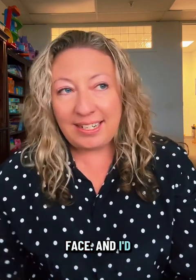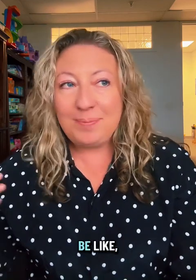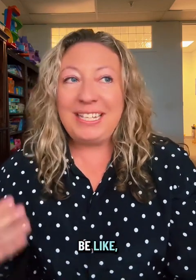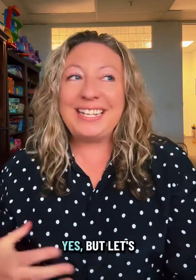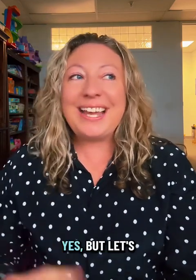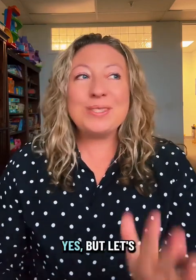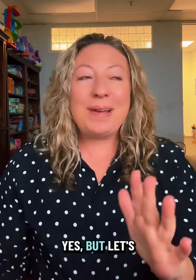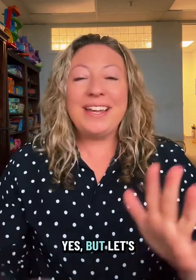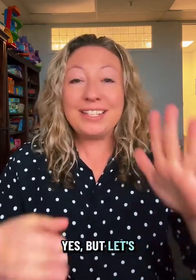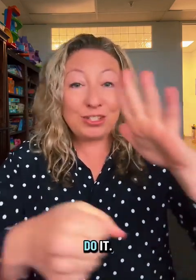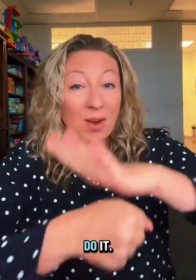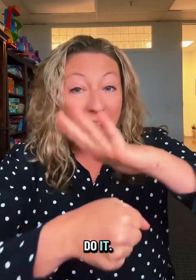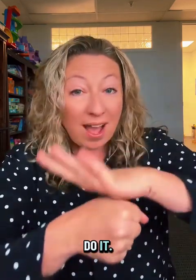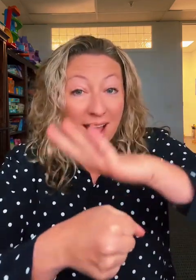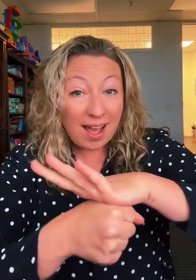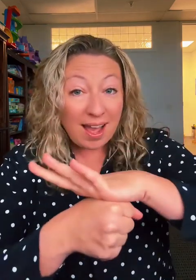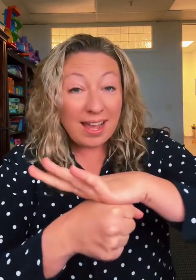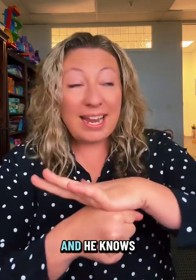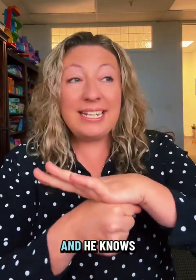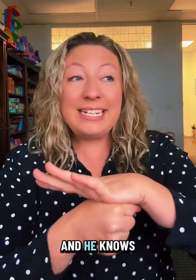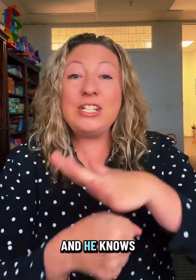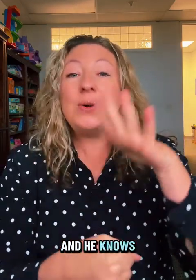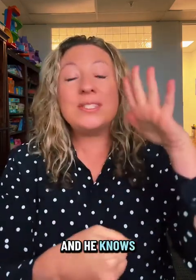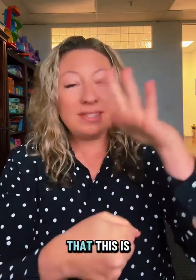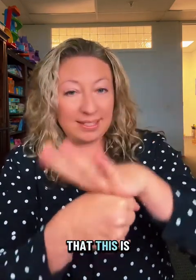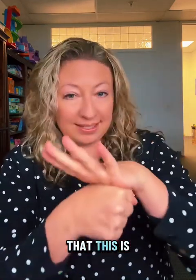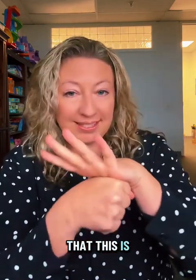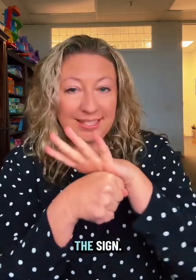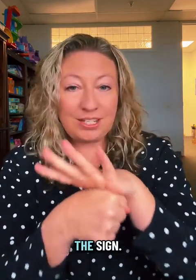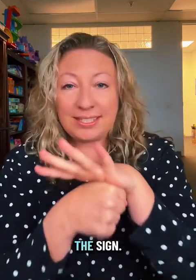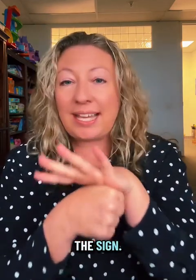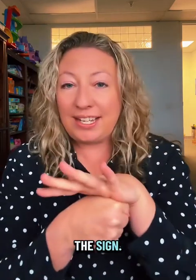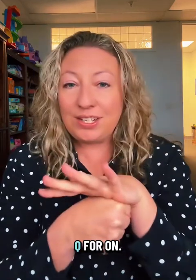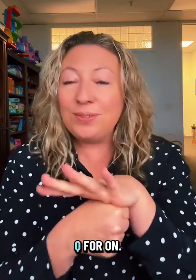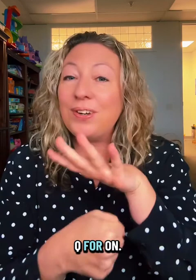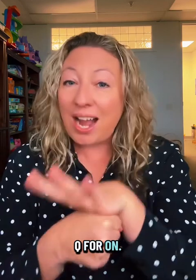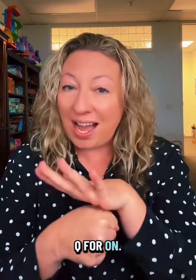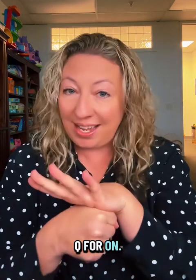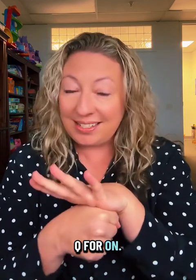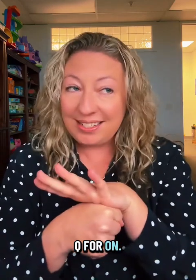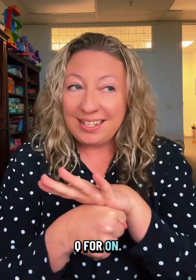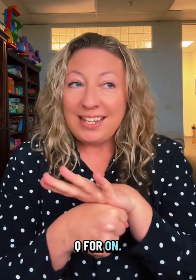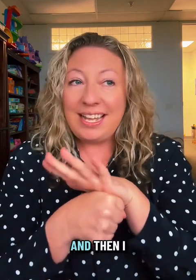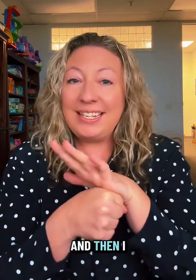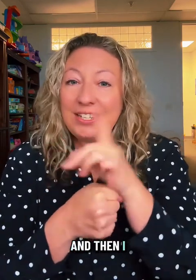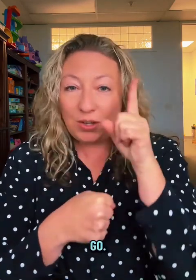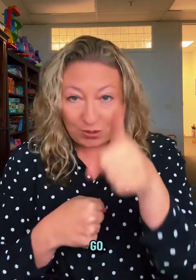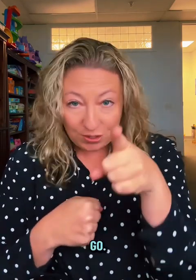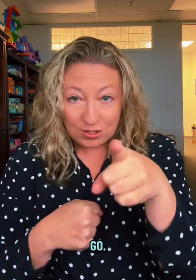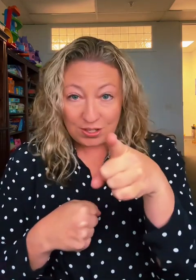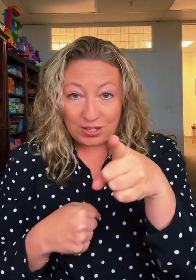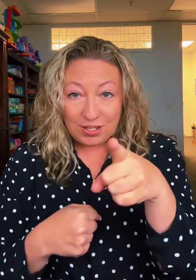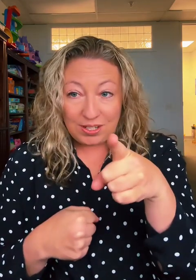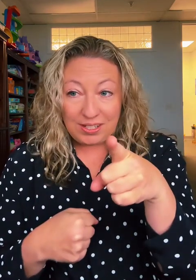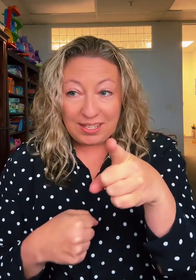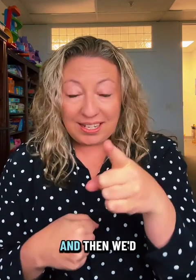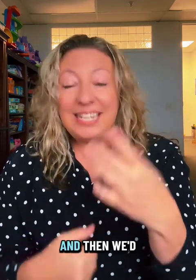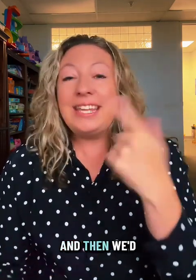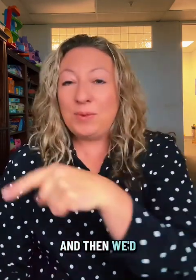like, yes, but let's do it. And he knows that this is the sign cue for on. And then I go, and then we'd look at